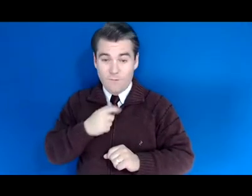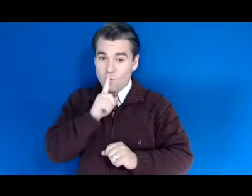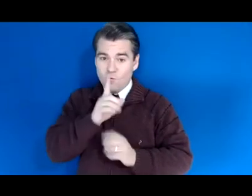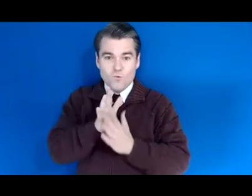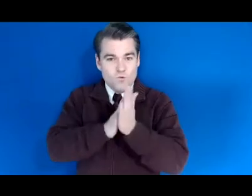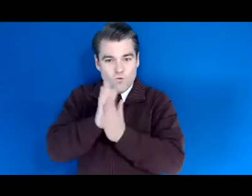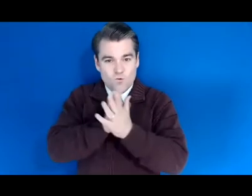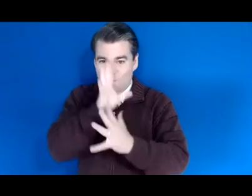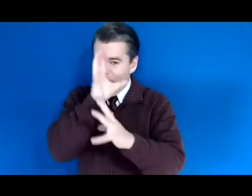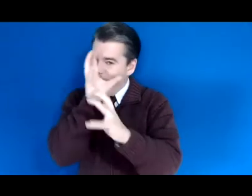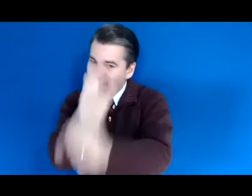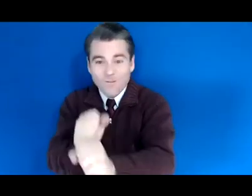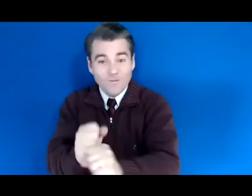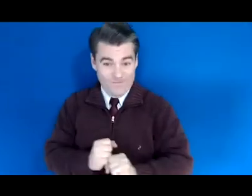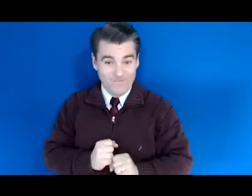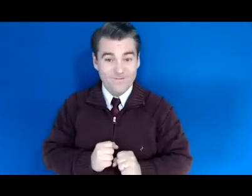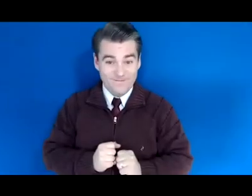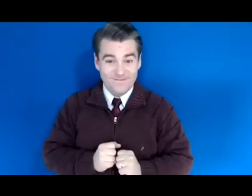this?